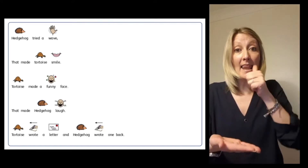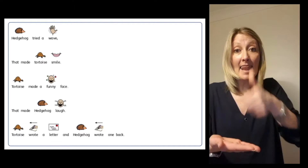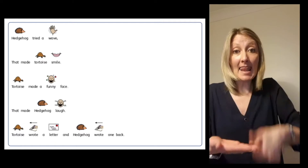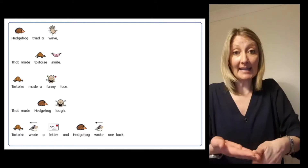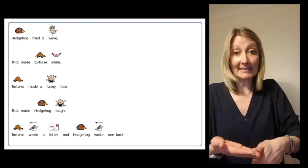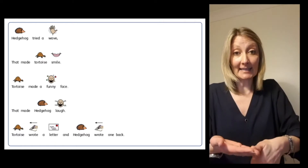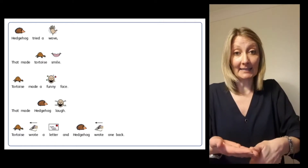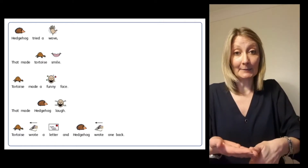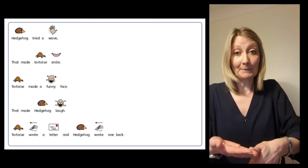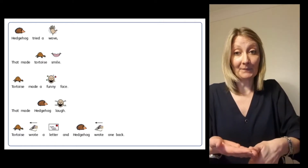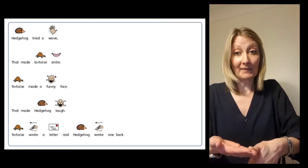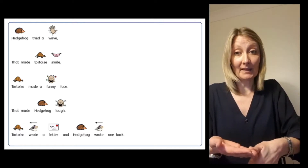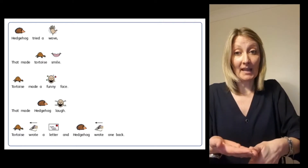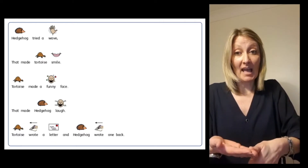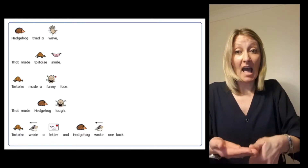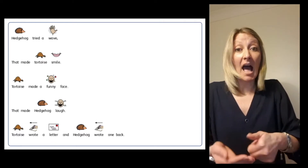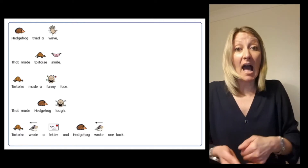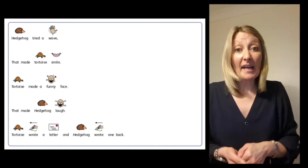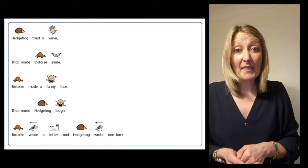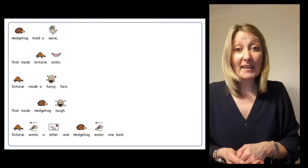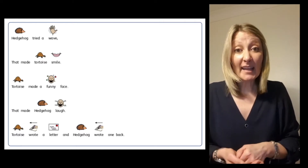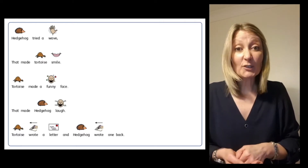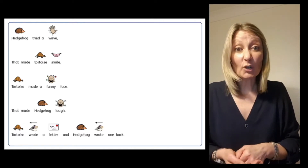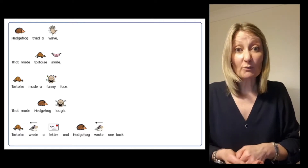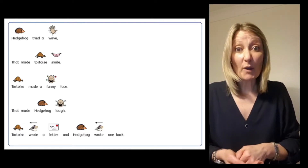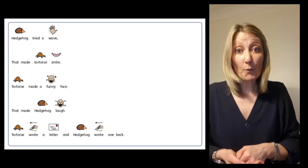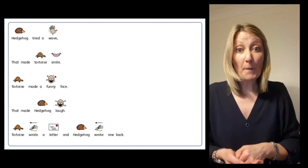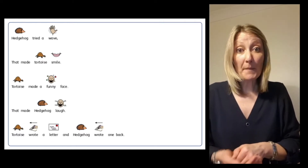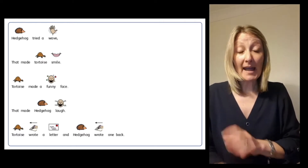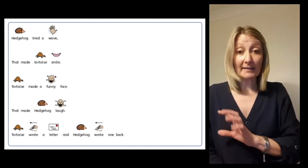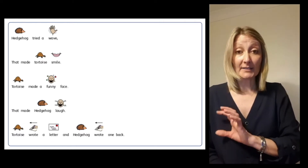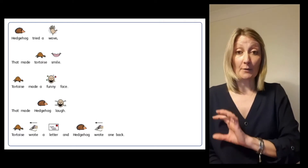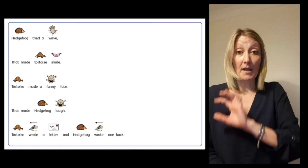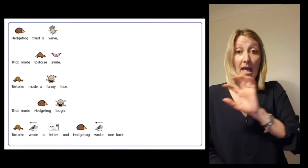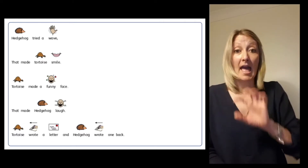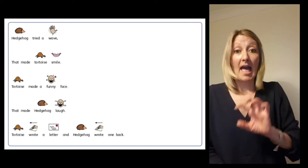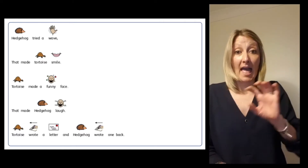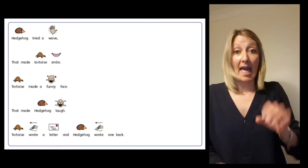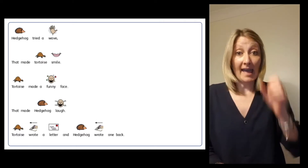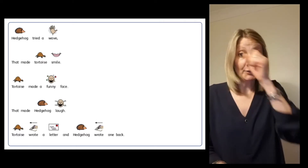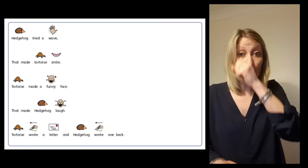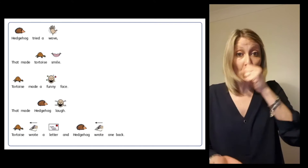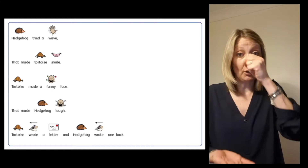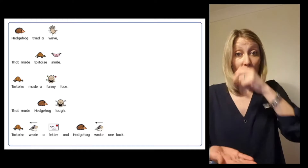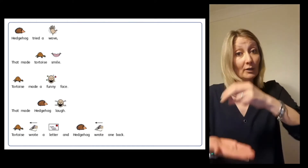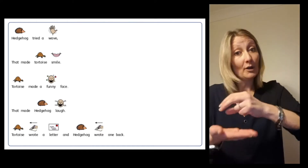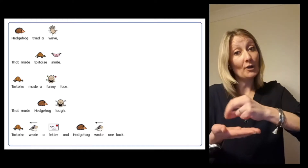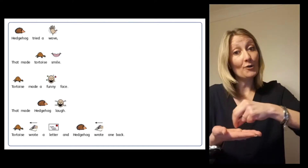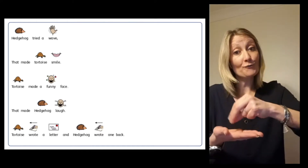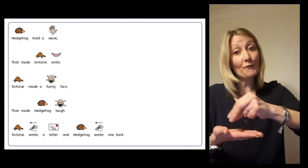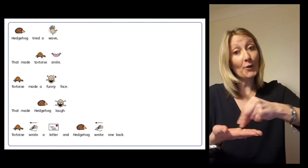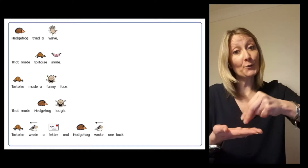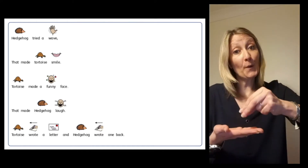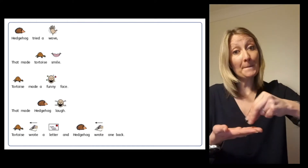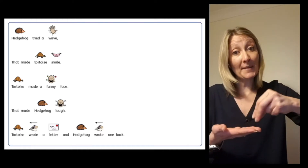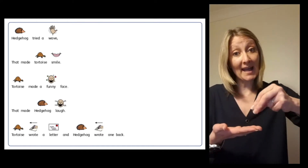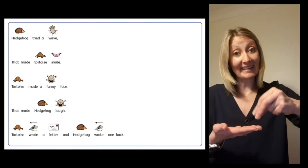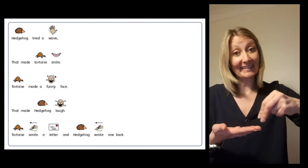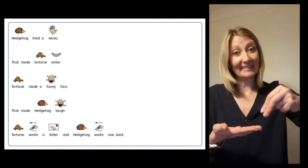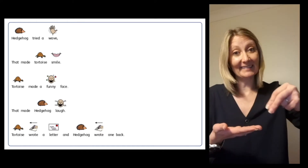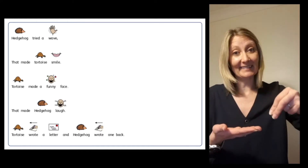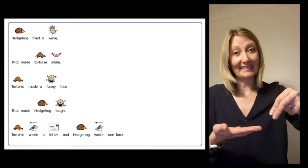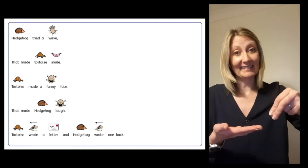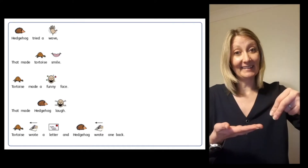a letter. And then Hedgehog wrote one back. So Hedgehog wrote one